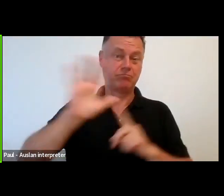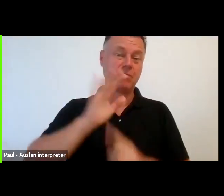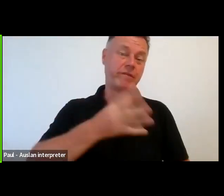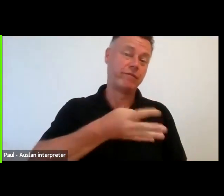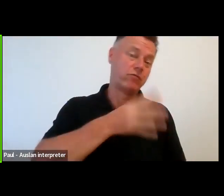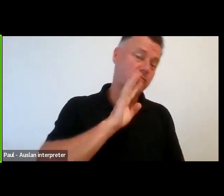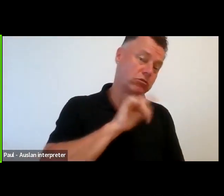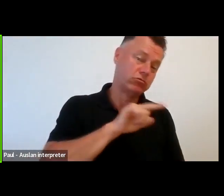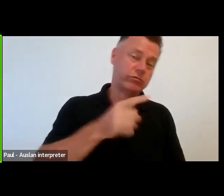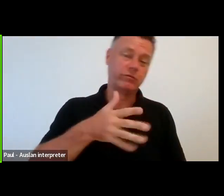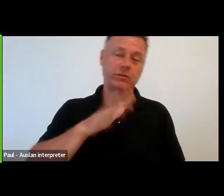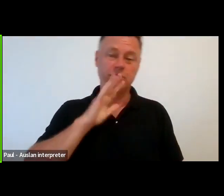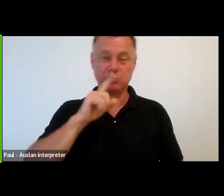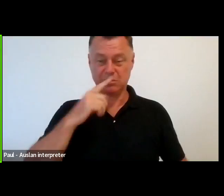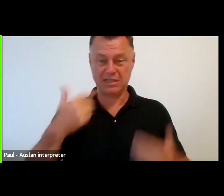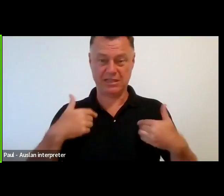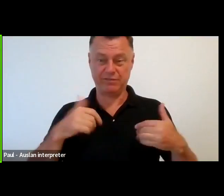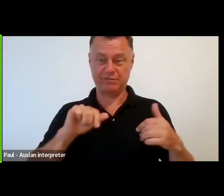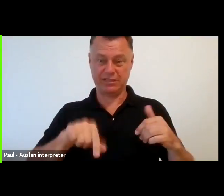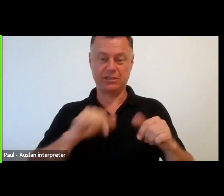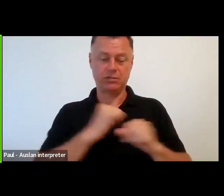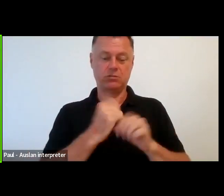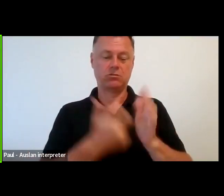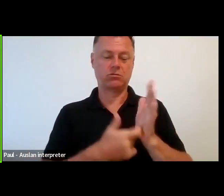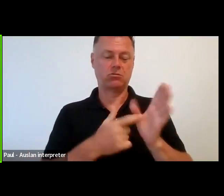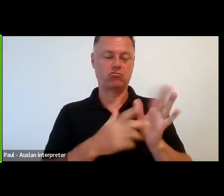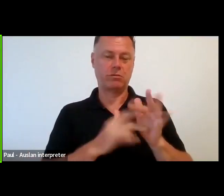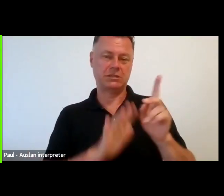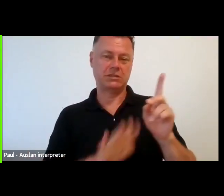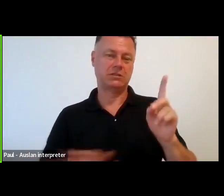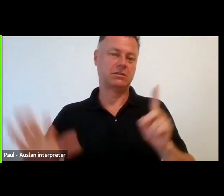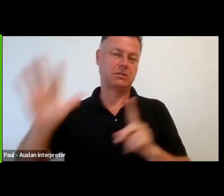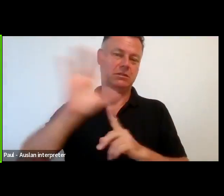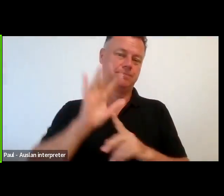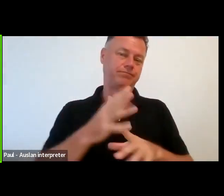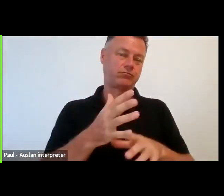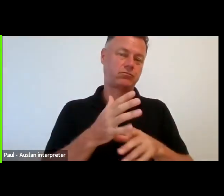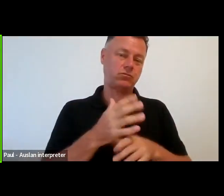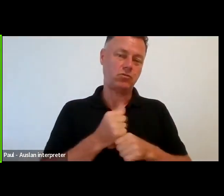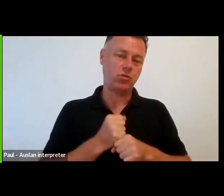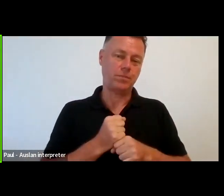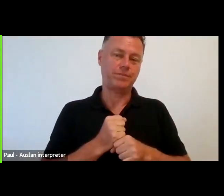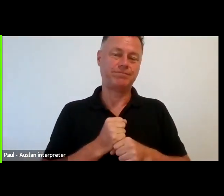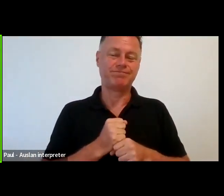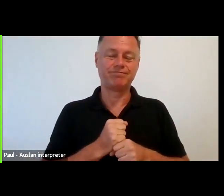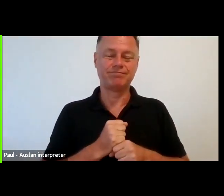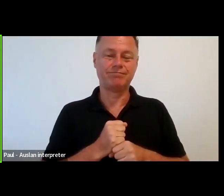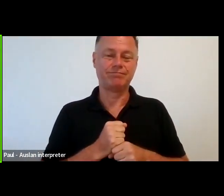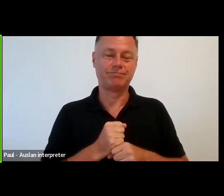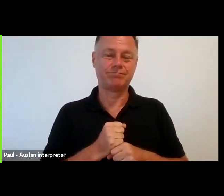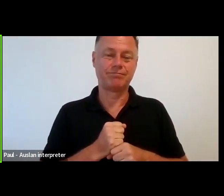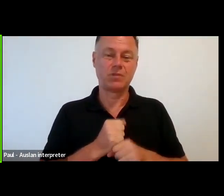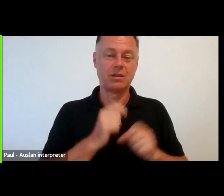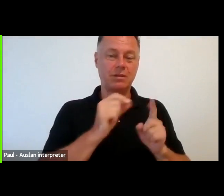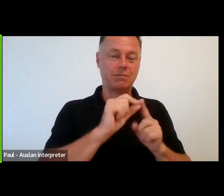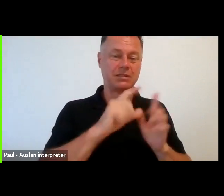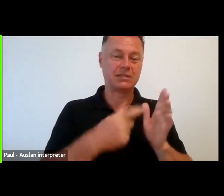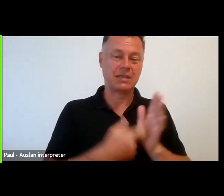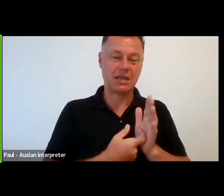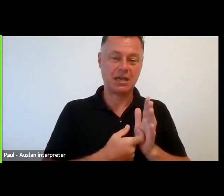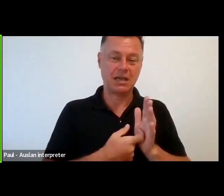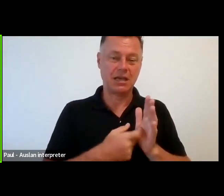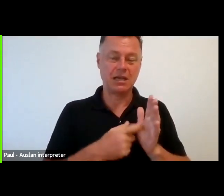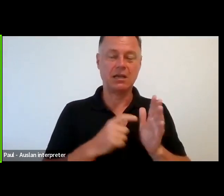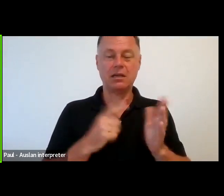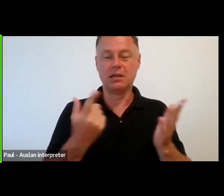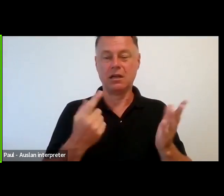being recorded as positive in our region. That's a combination of test results from the PCR swab, as